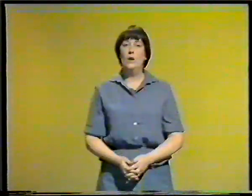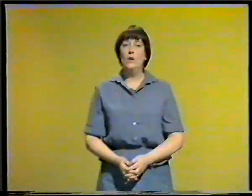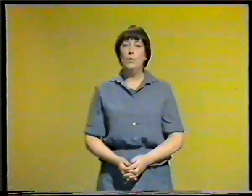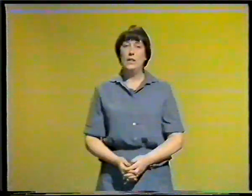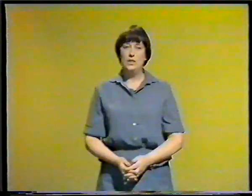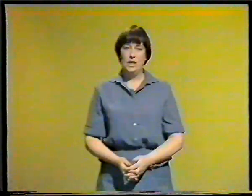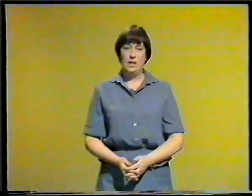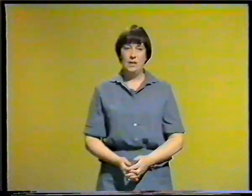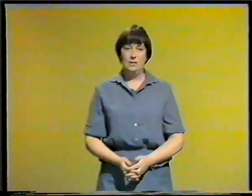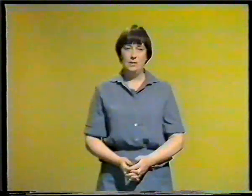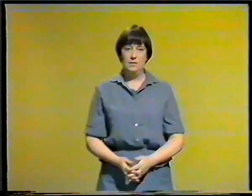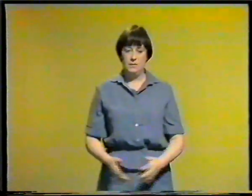Wheelchair.